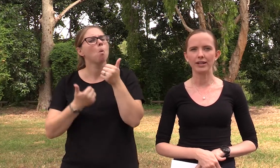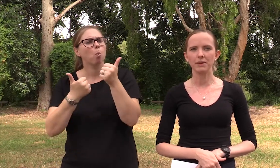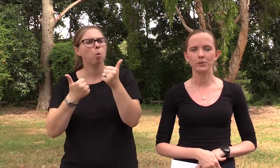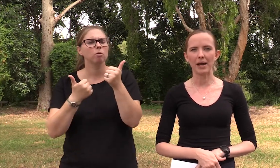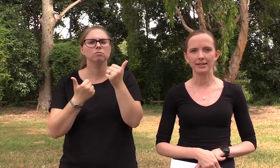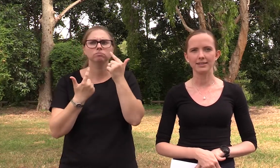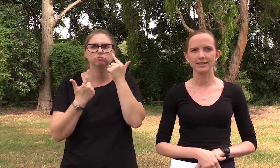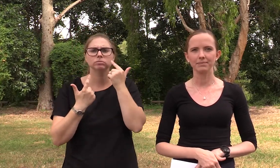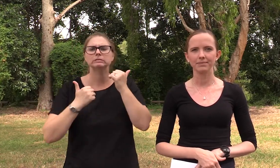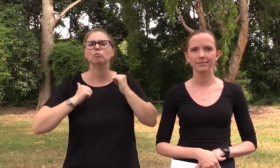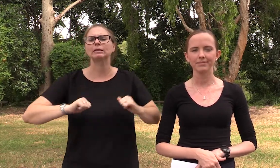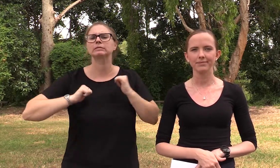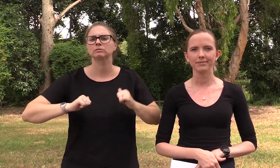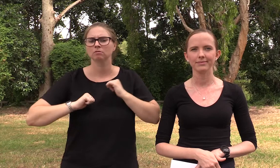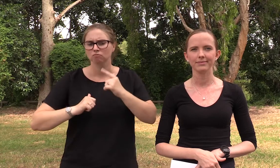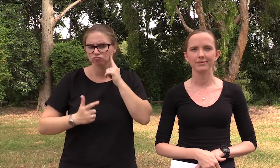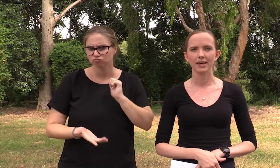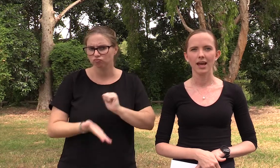the correct muscle patterns.